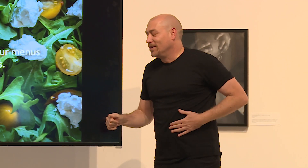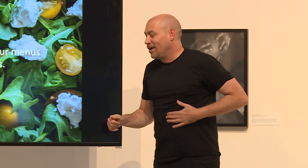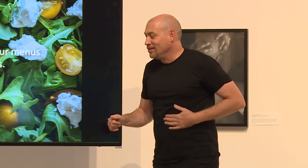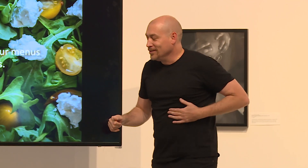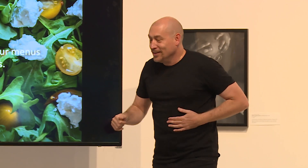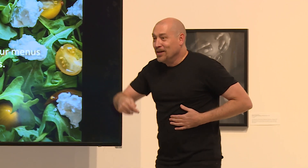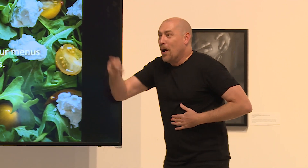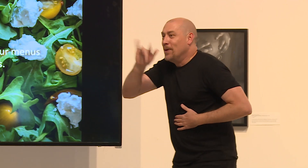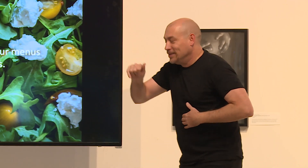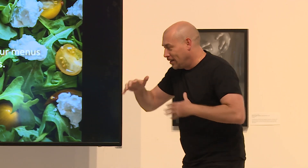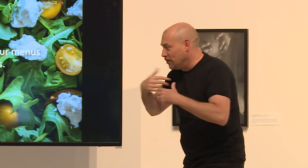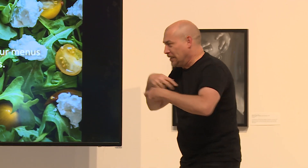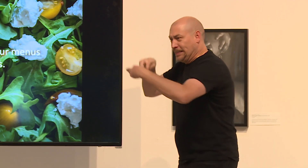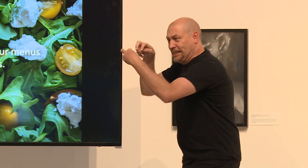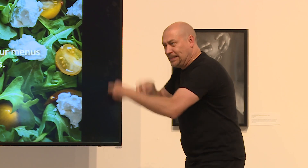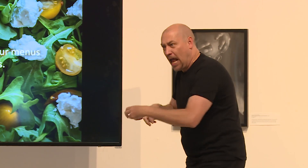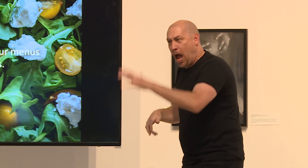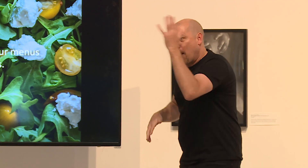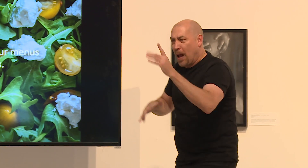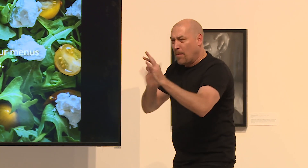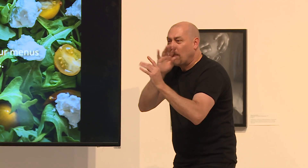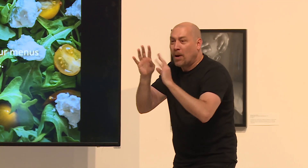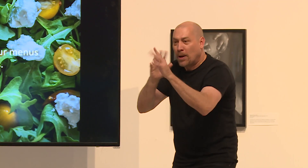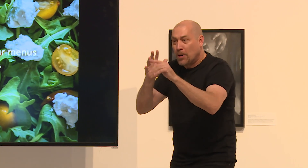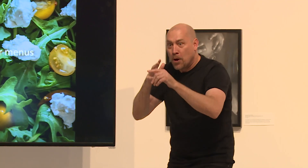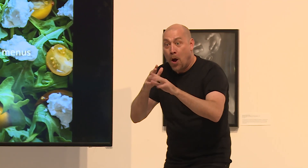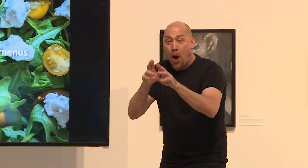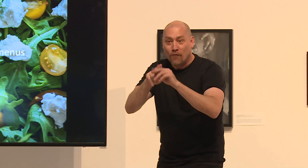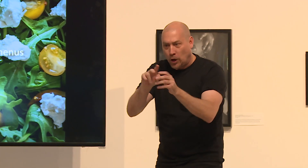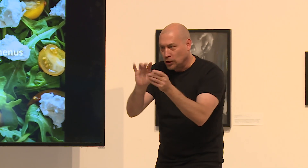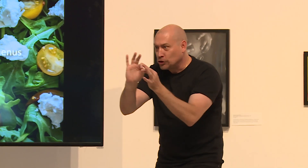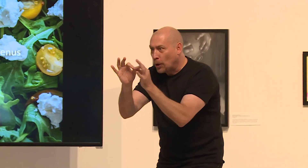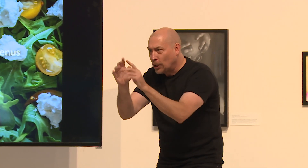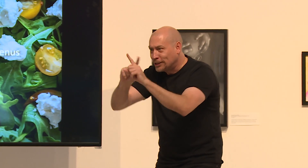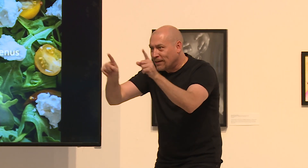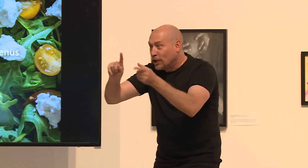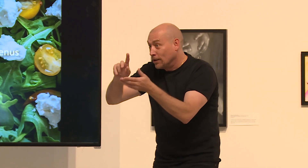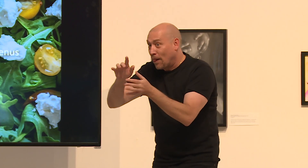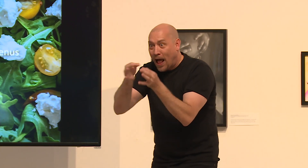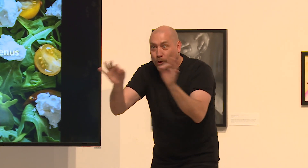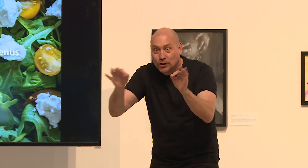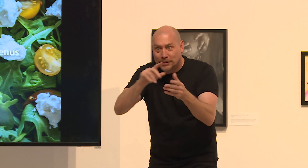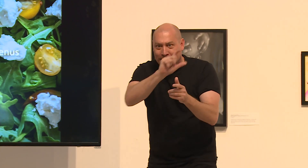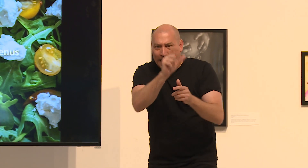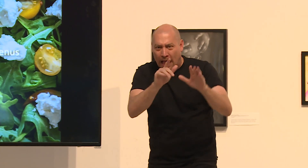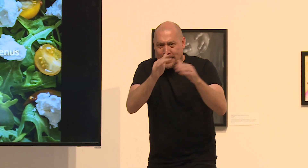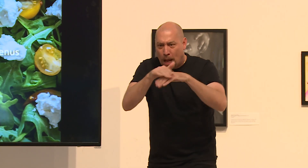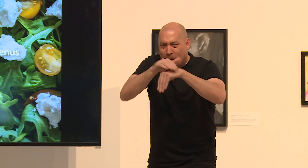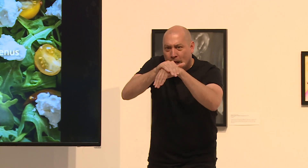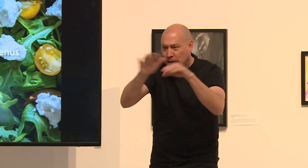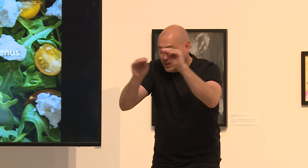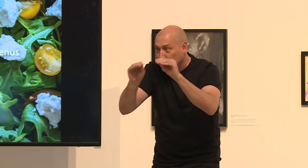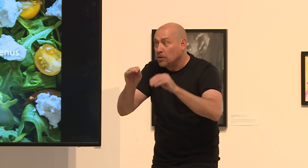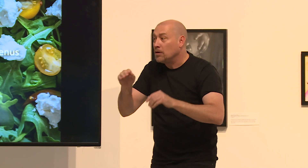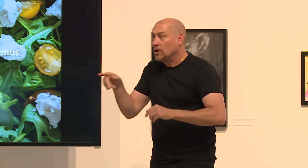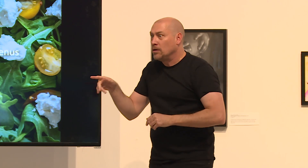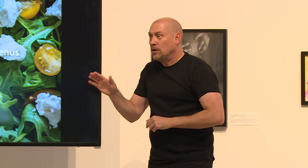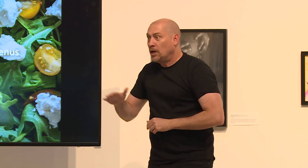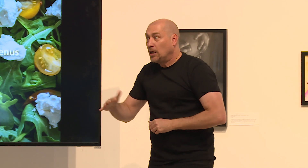and there's lots of pizza involved, too, which is the greatest thing in the world. So we got to eat all of that. But there's all of these different